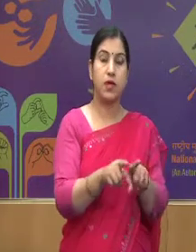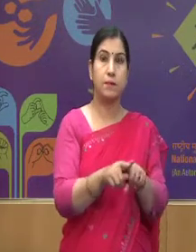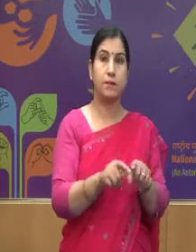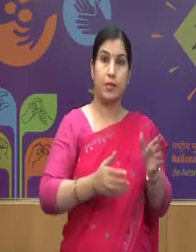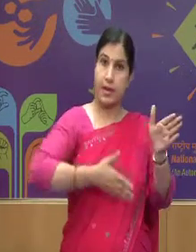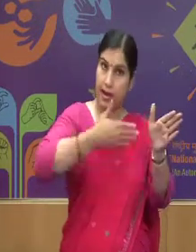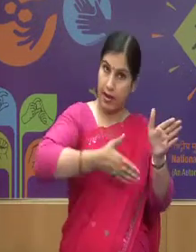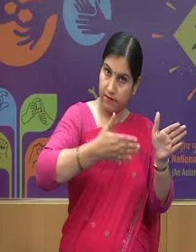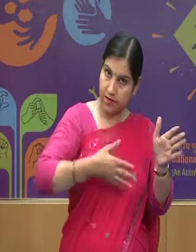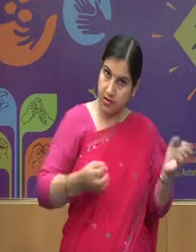like railways,